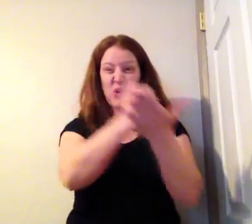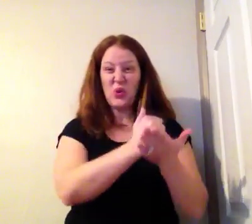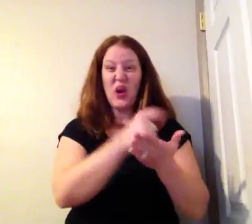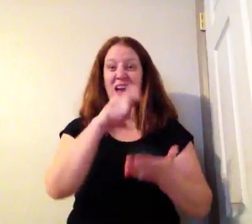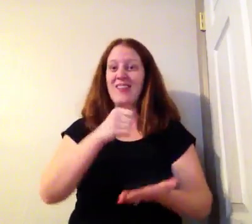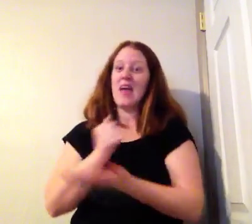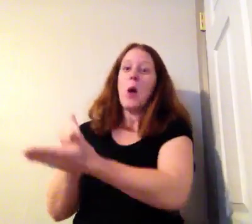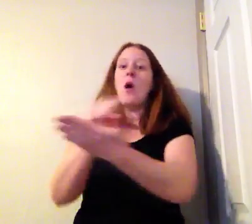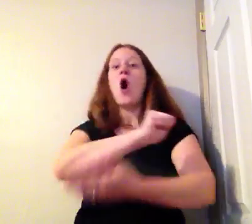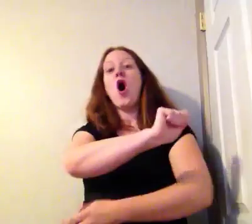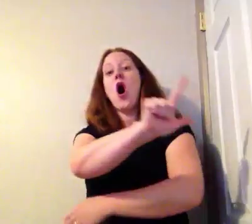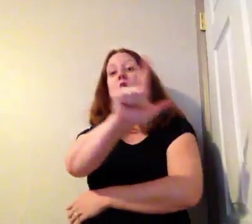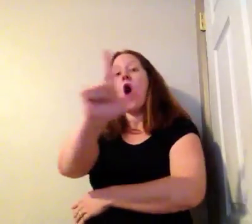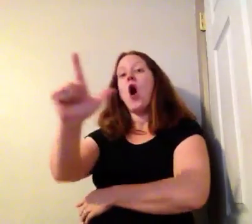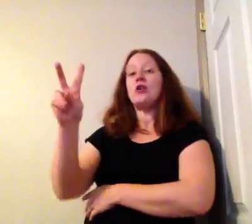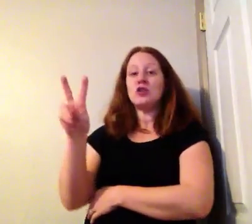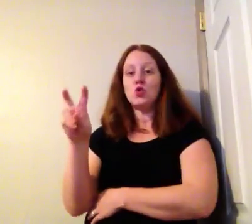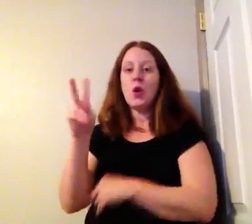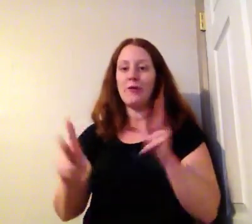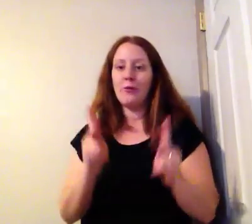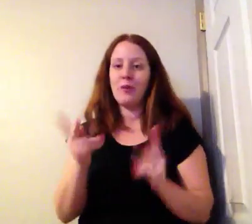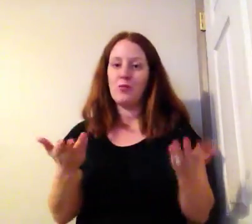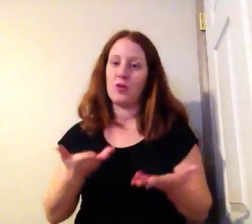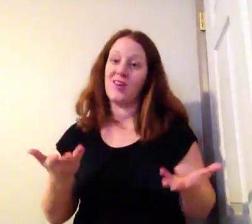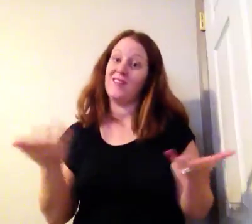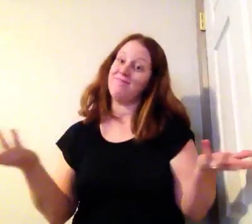And so that will be an absolute nightmare to record this in iClicker.